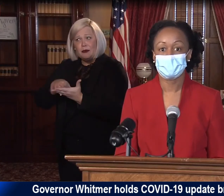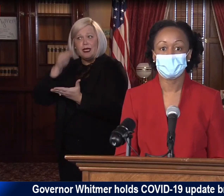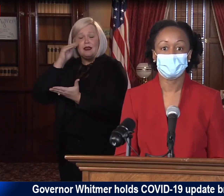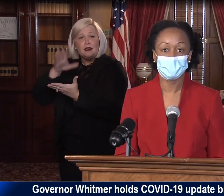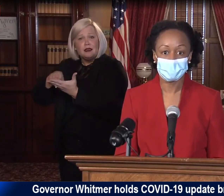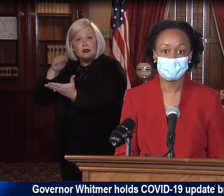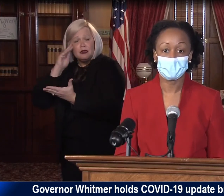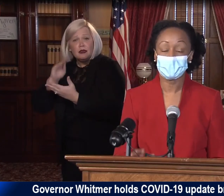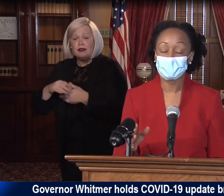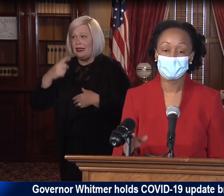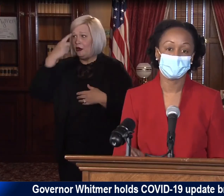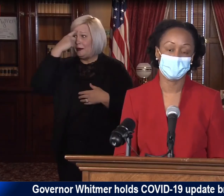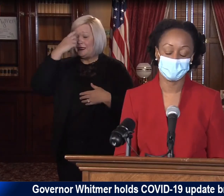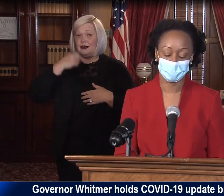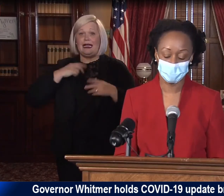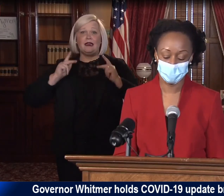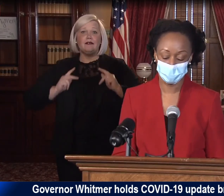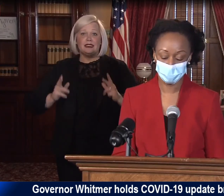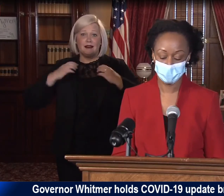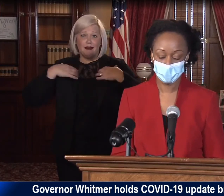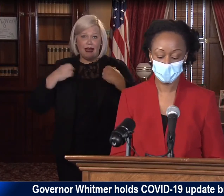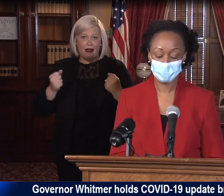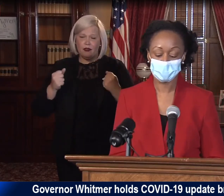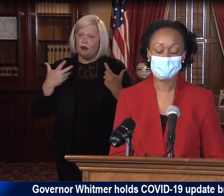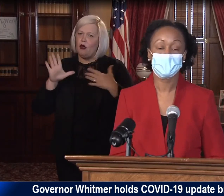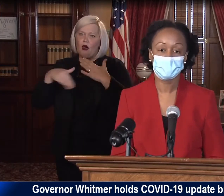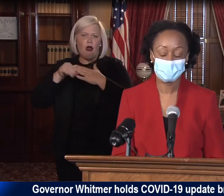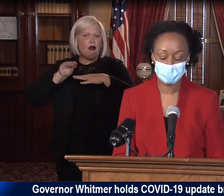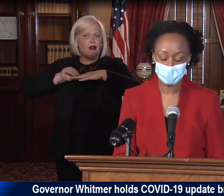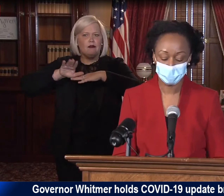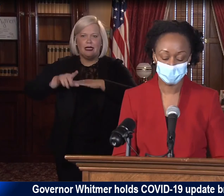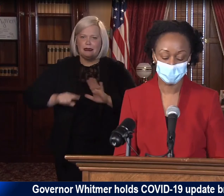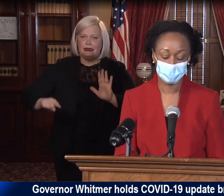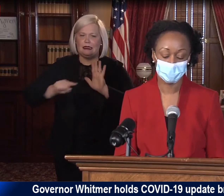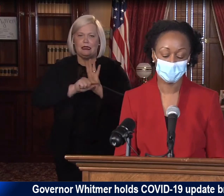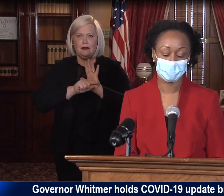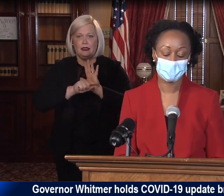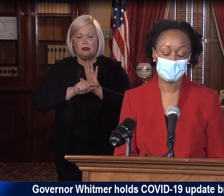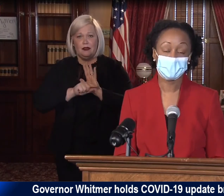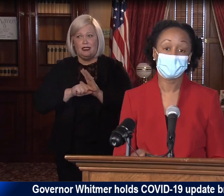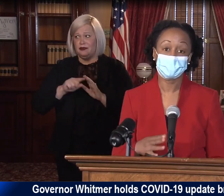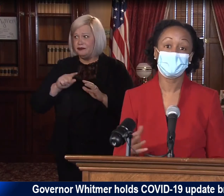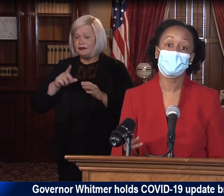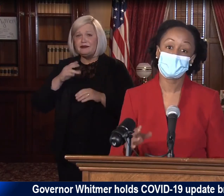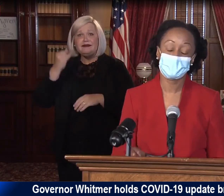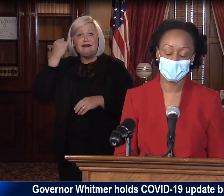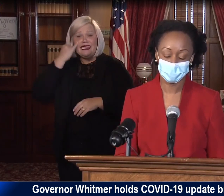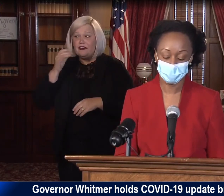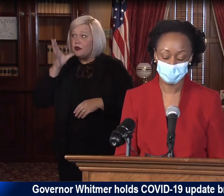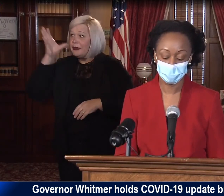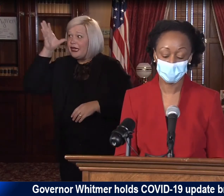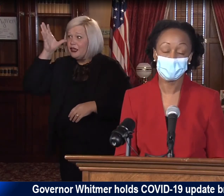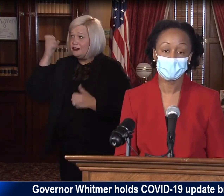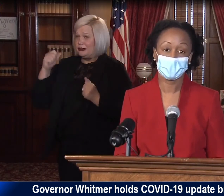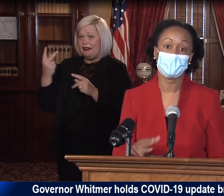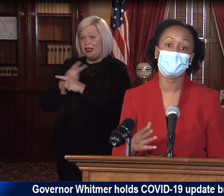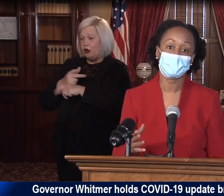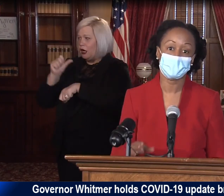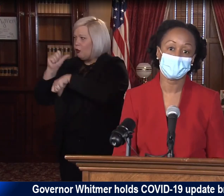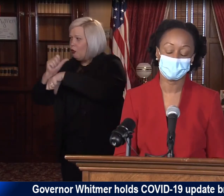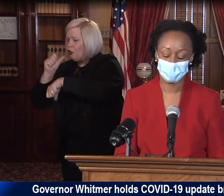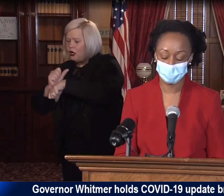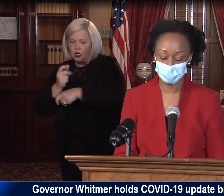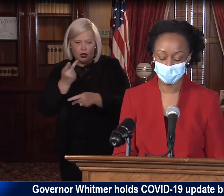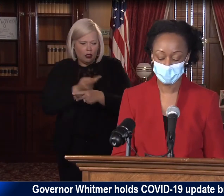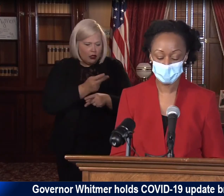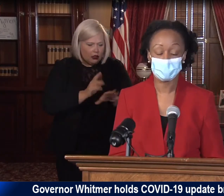achievement, their mental, and their physical health. It is especially challenging when parents have to figure out how to work and